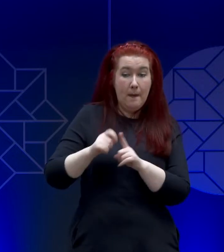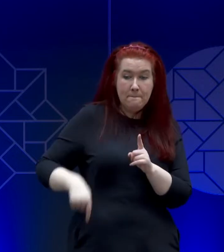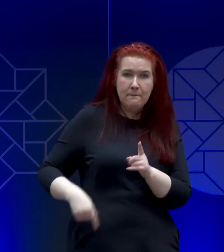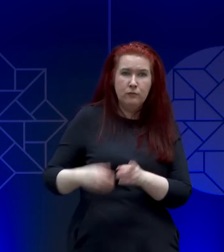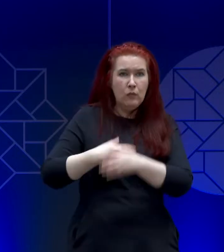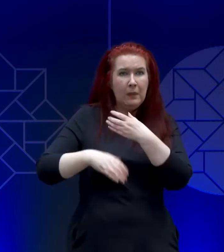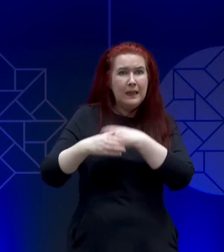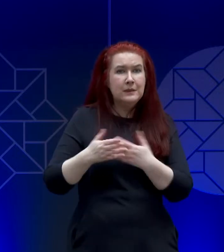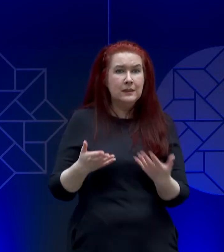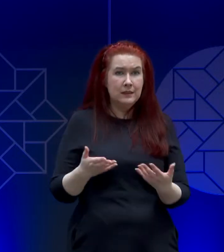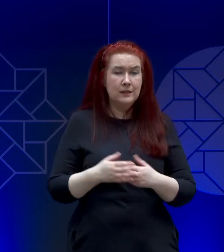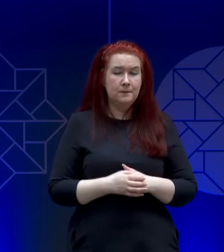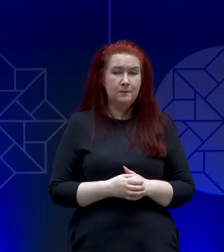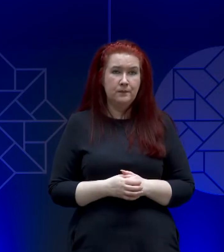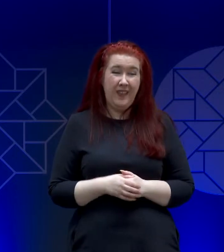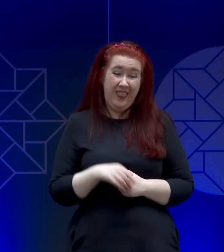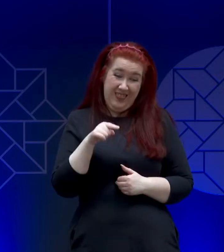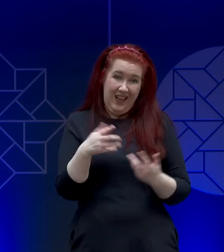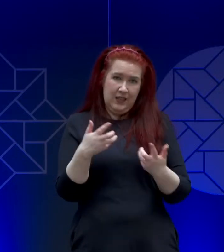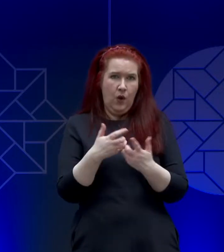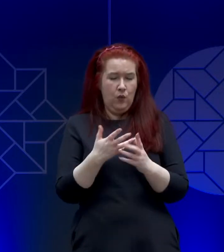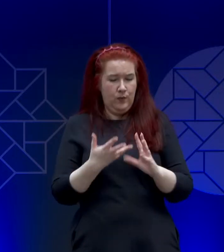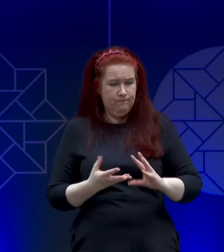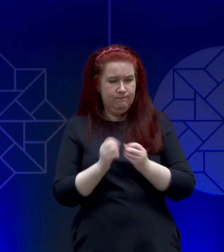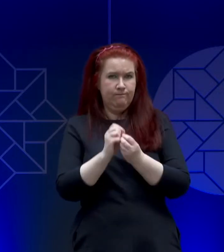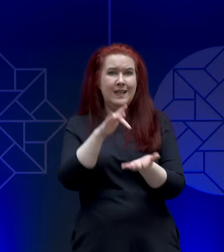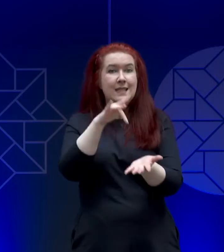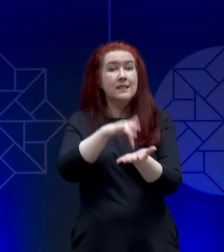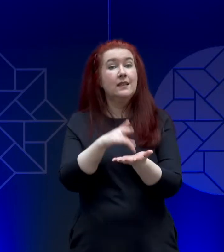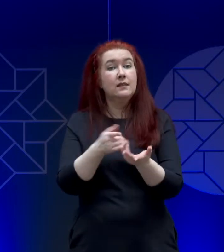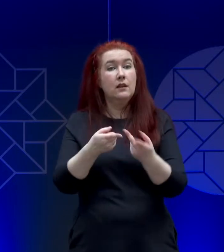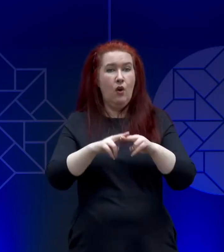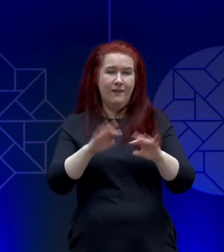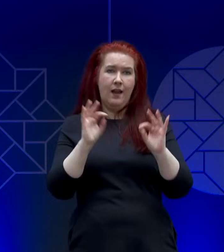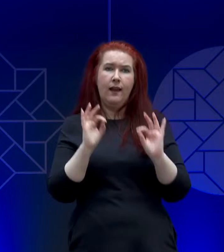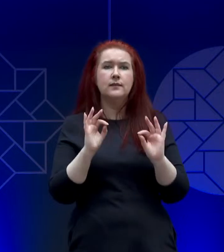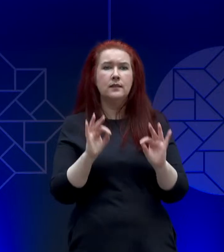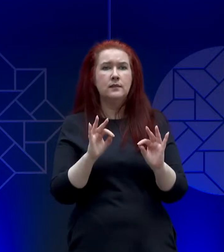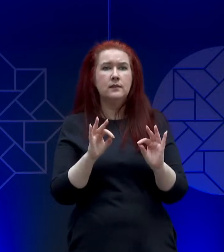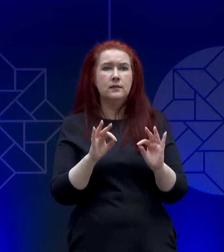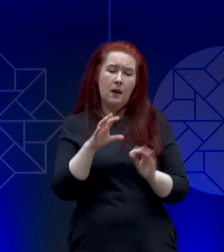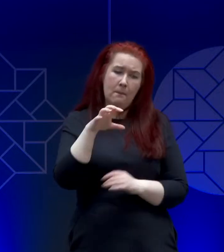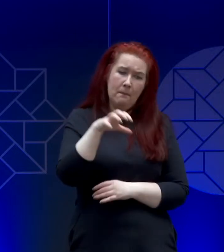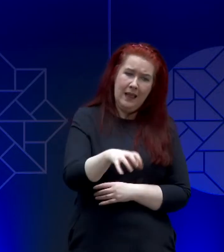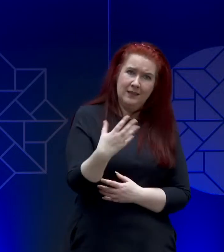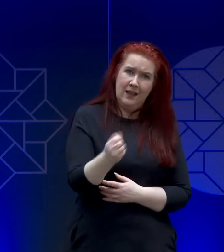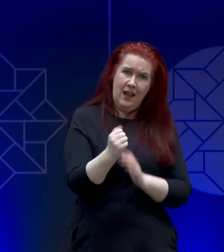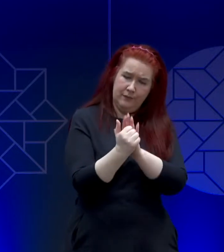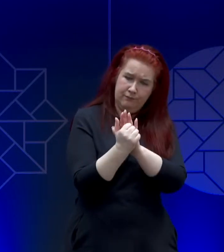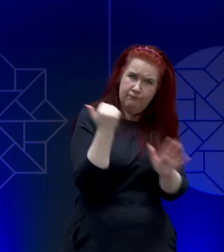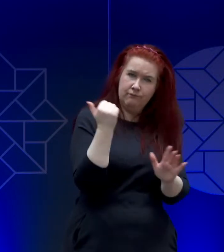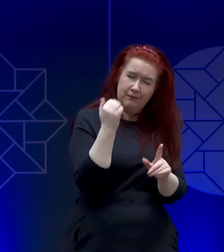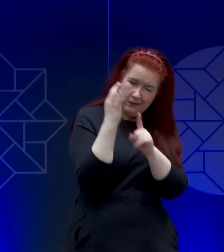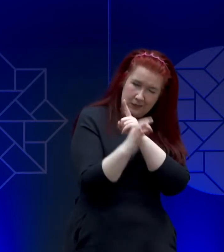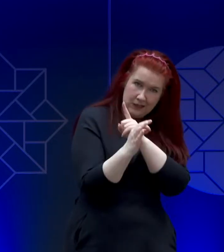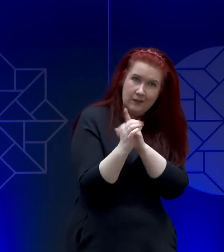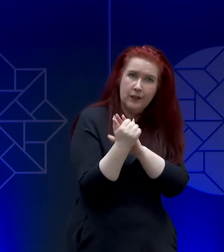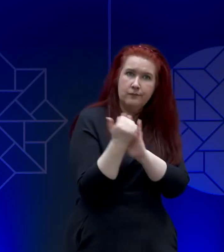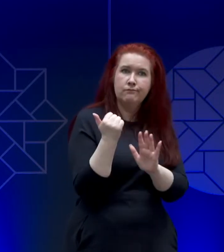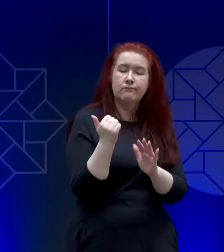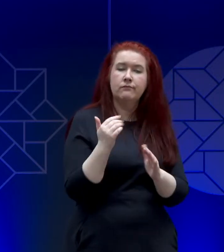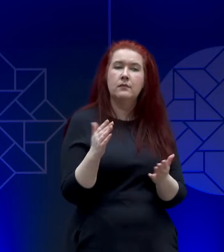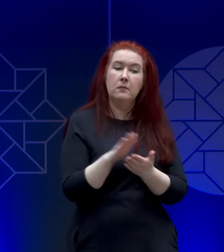this way, we will create centres of excellence, places of expertise and specialisation where we will be better